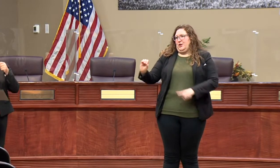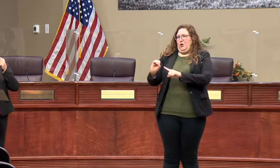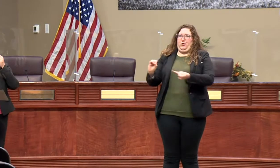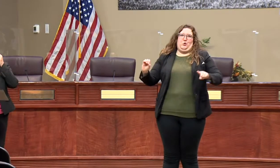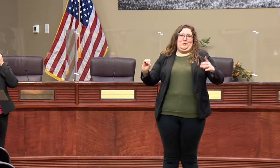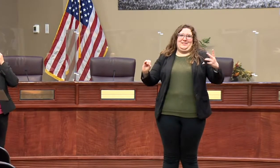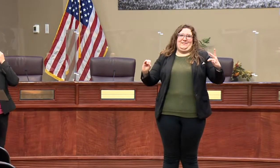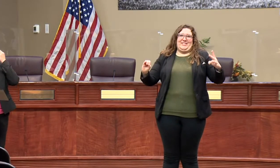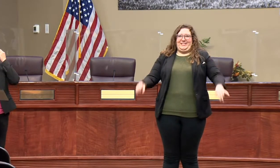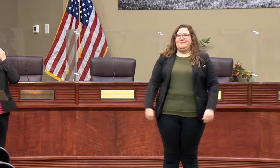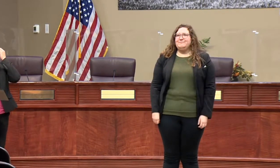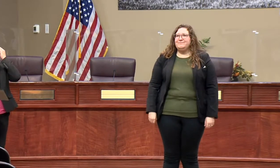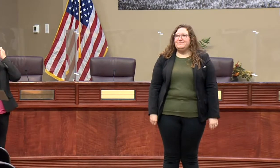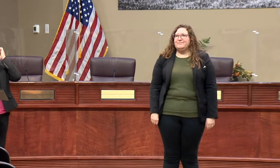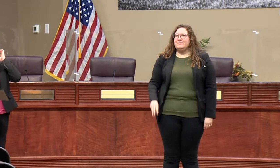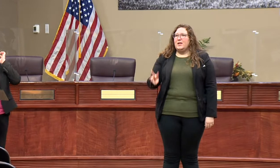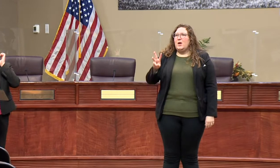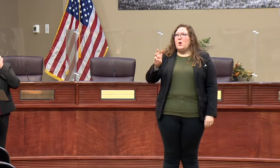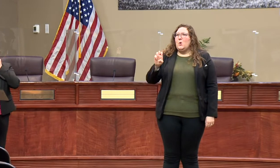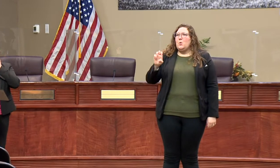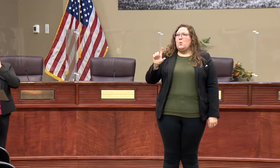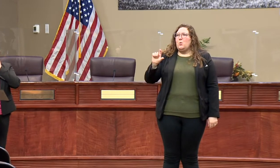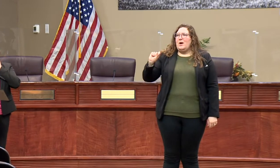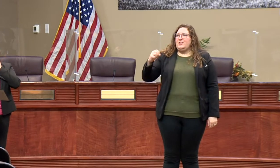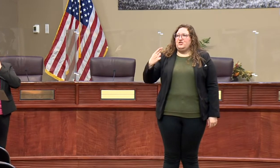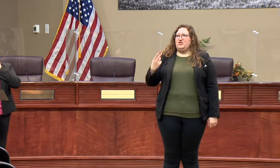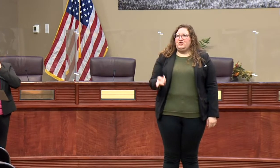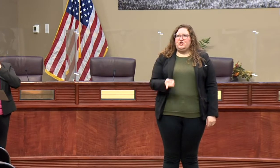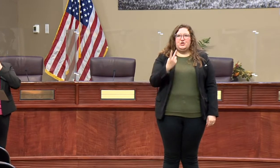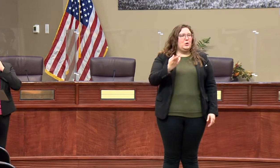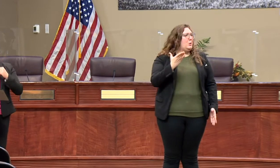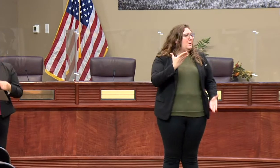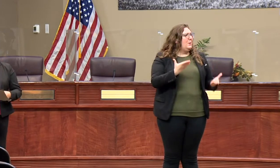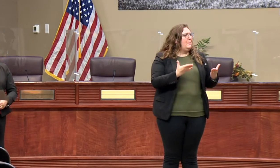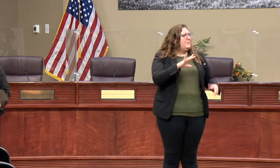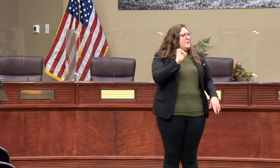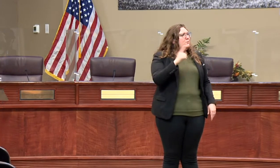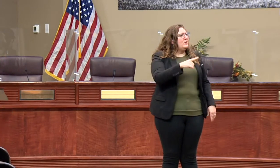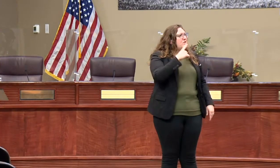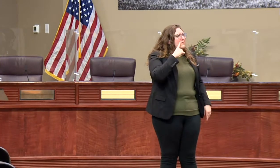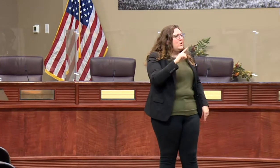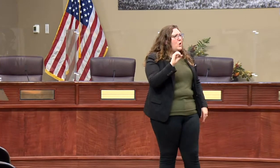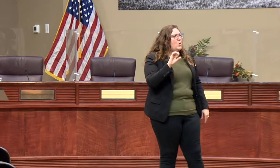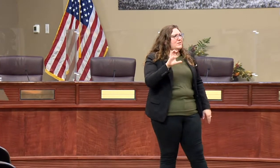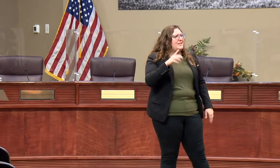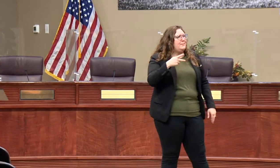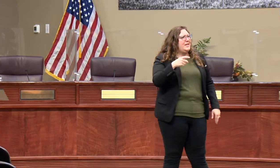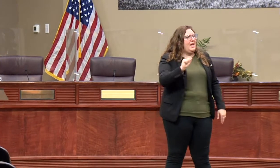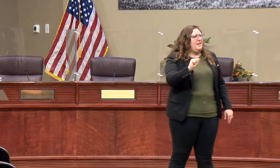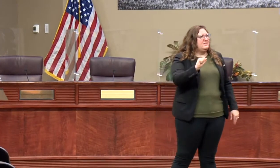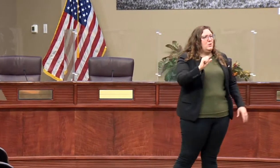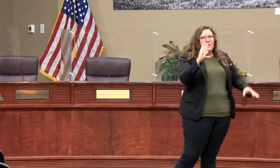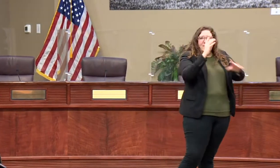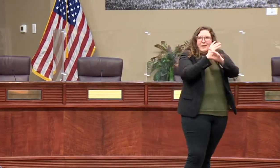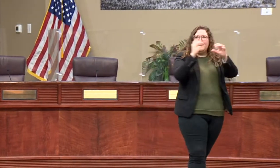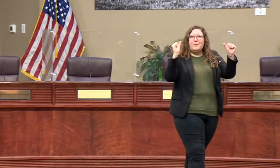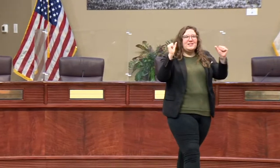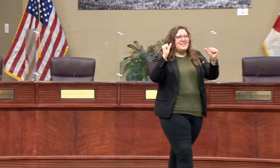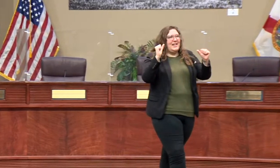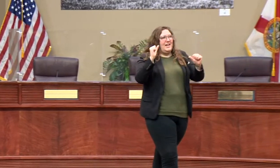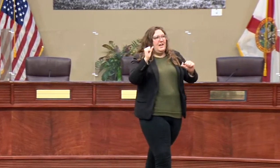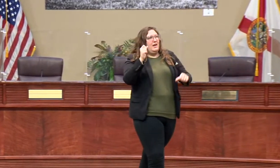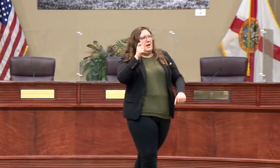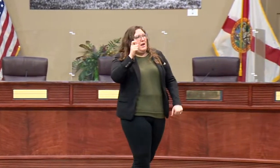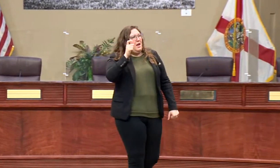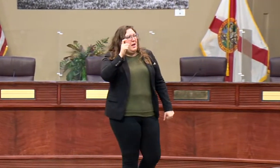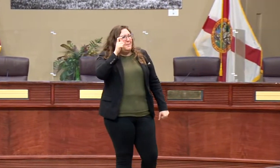Nika Hope from West 2 News. This might be best for Mr. Howitt from the schools. With the Biden administration's offer to send out millions